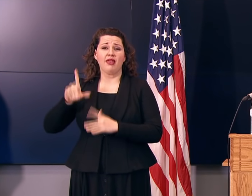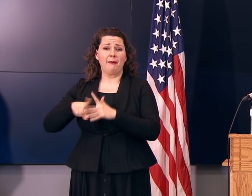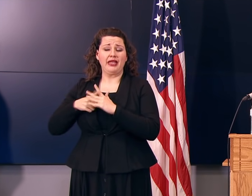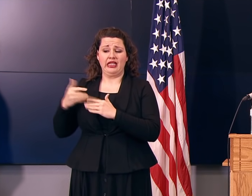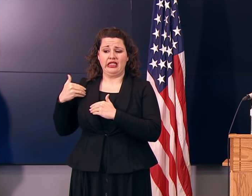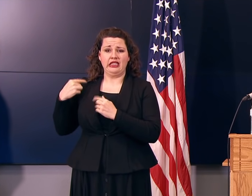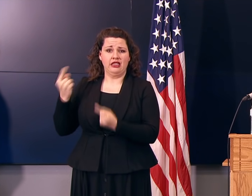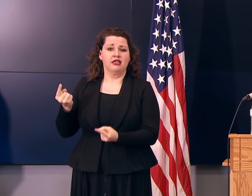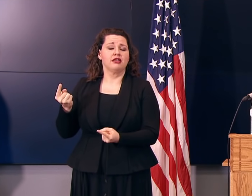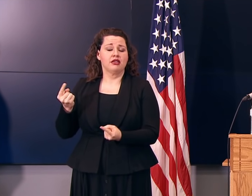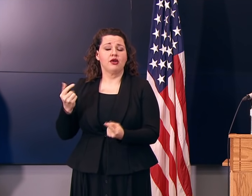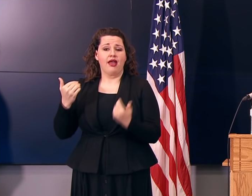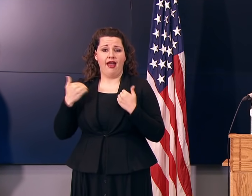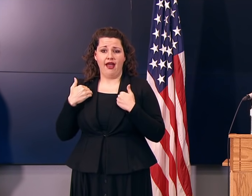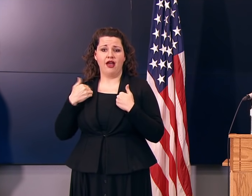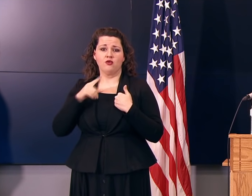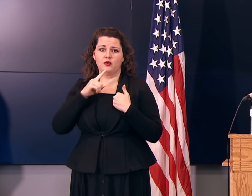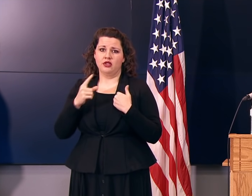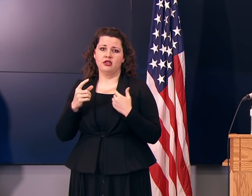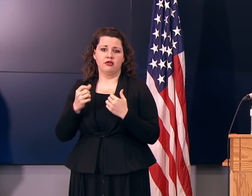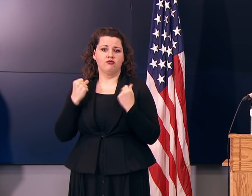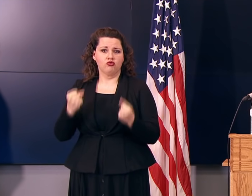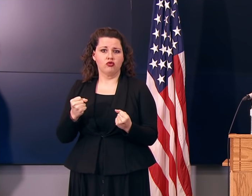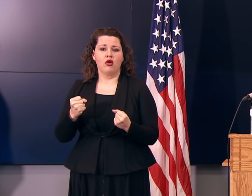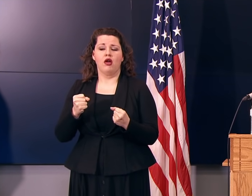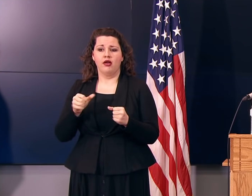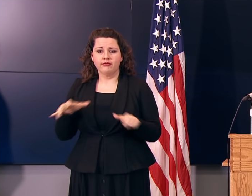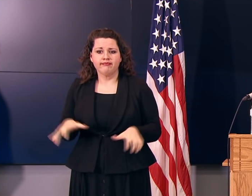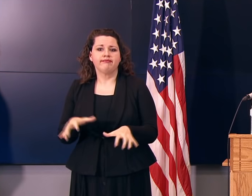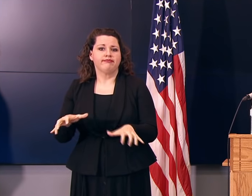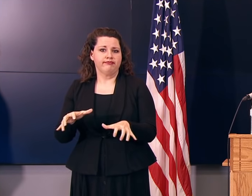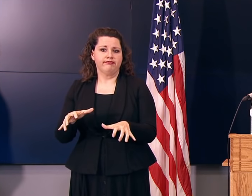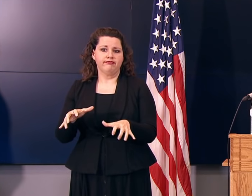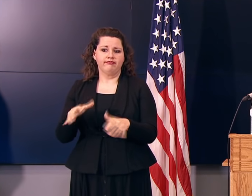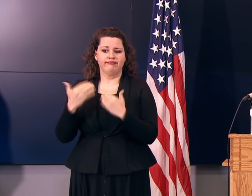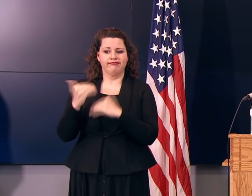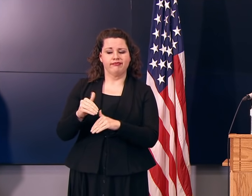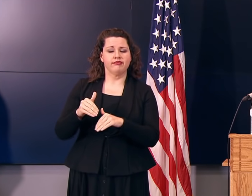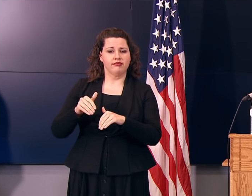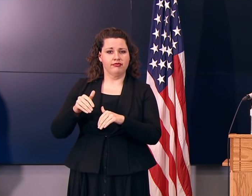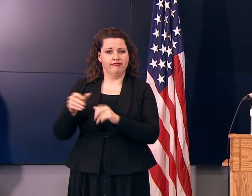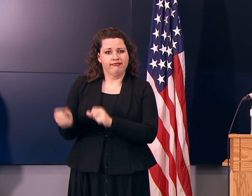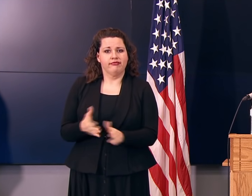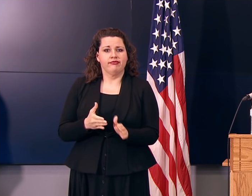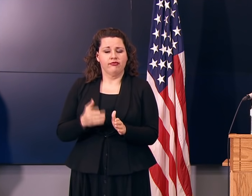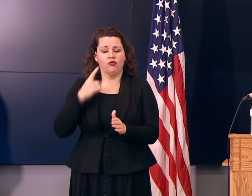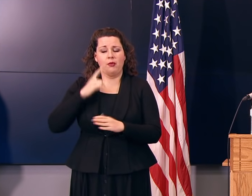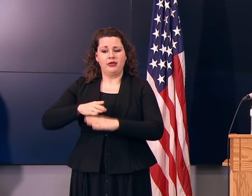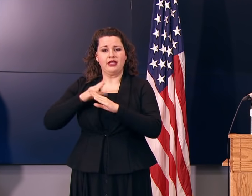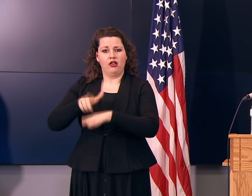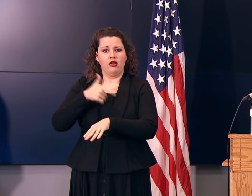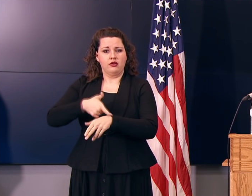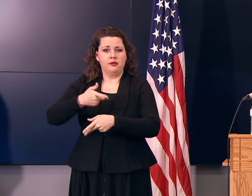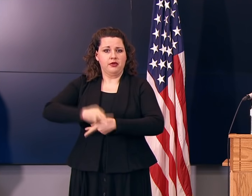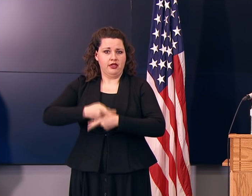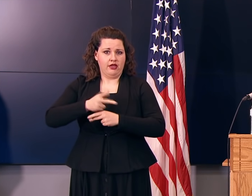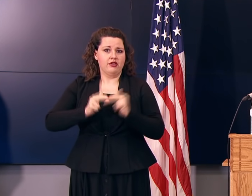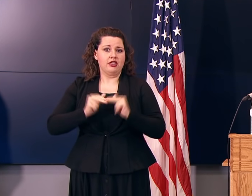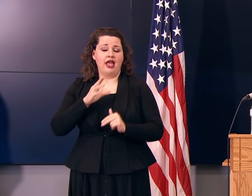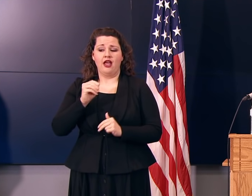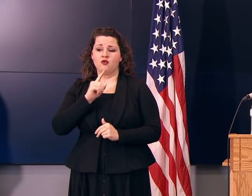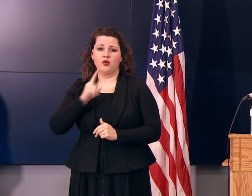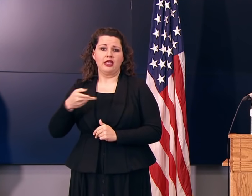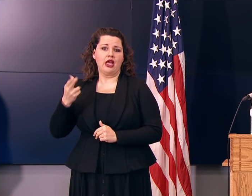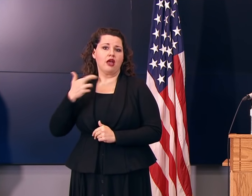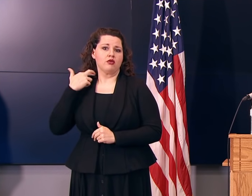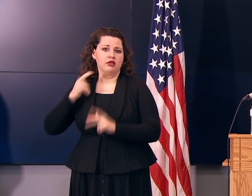taken significant and proactive mitigation measures to protect long-term care facilities and our most vulnerable Iowans